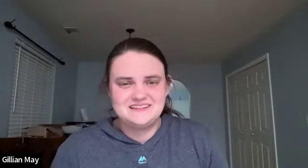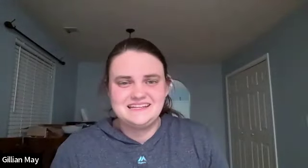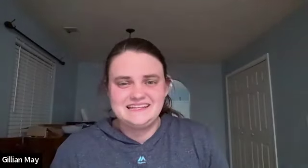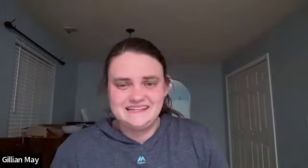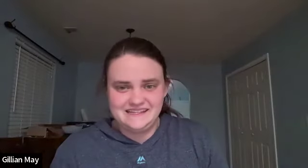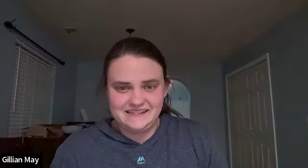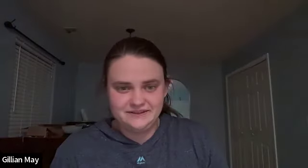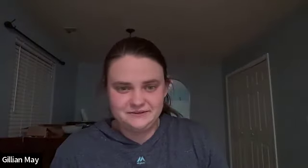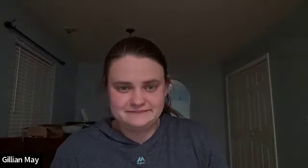E.